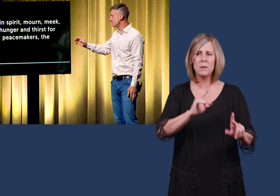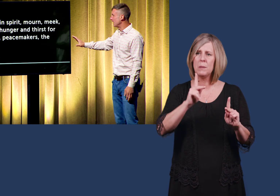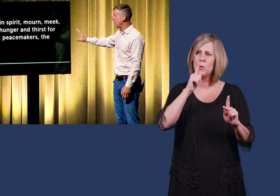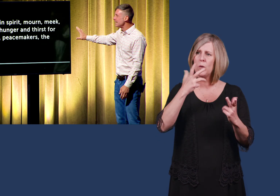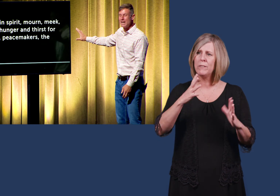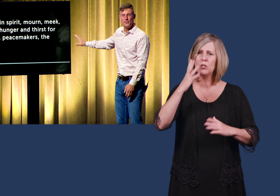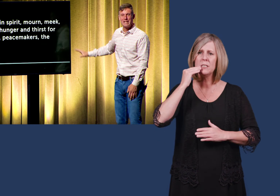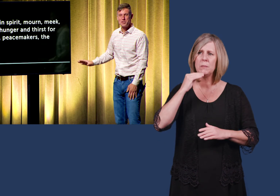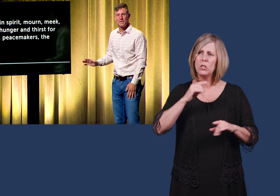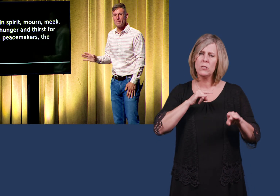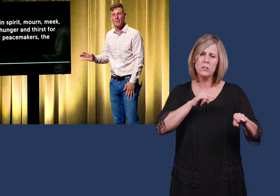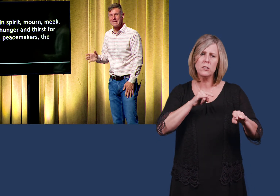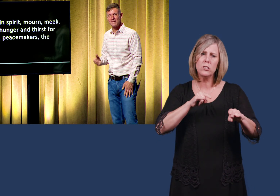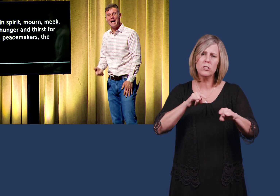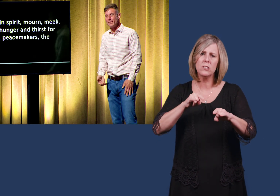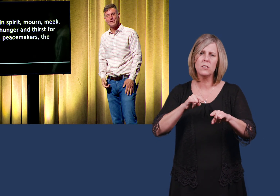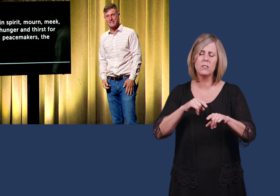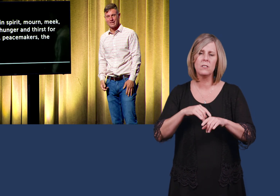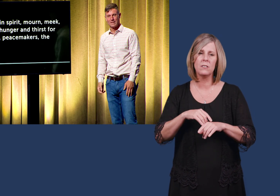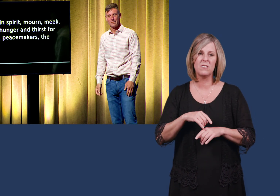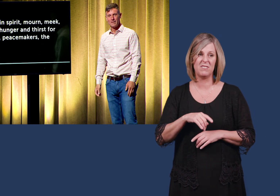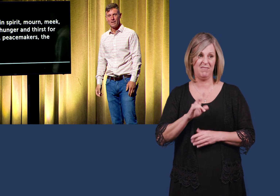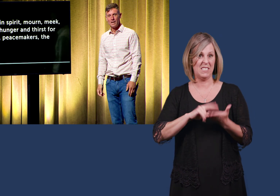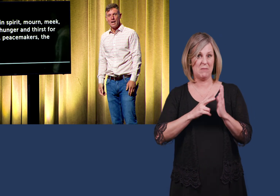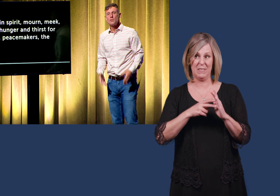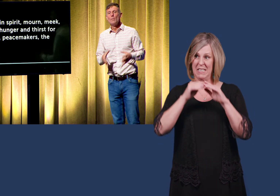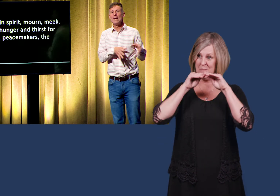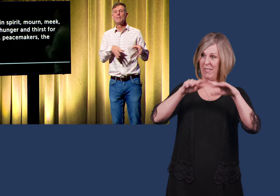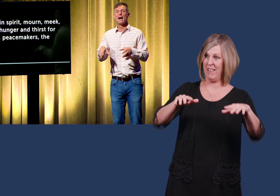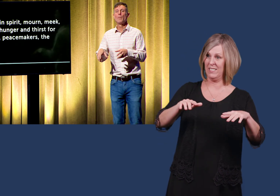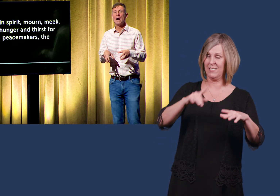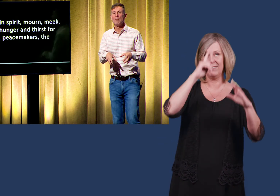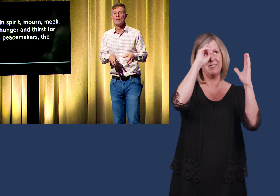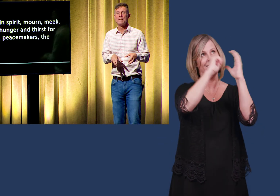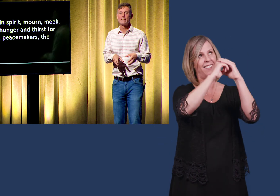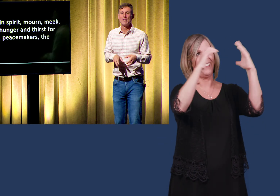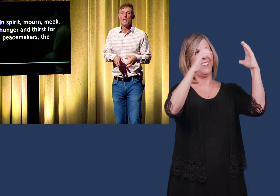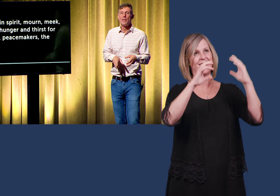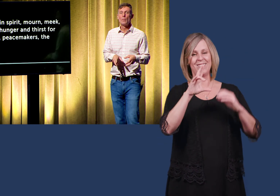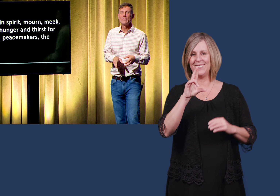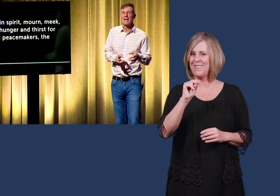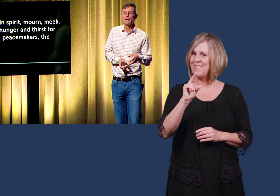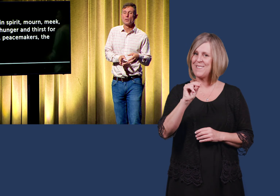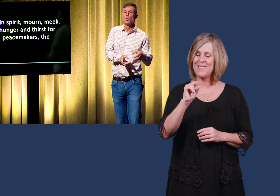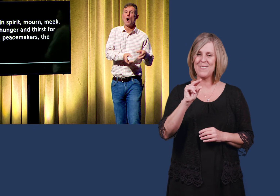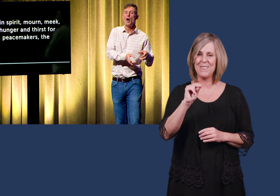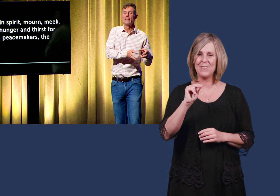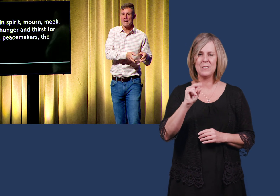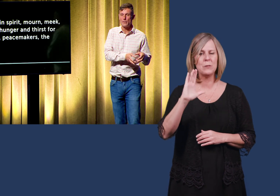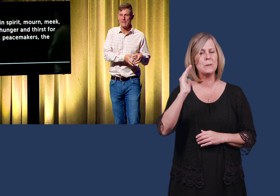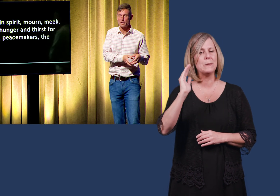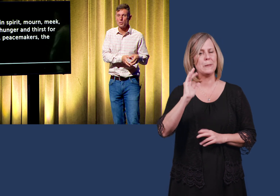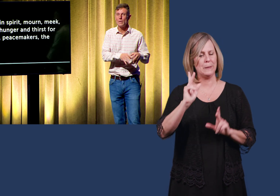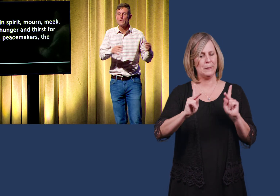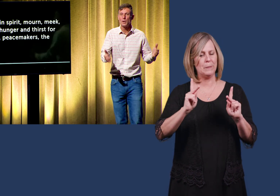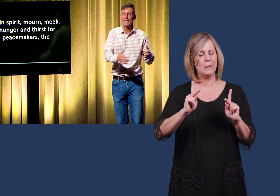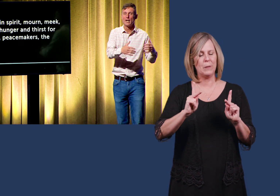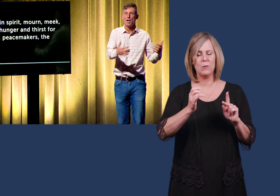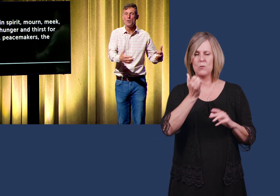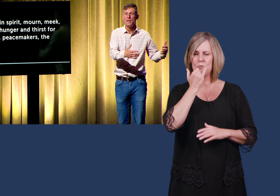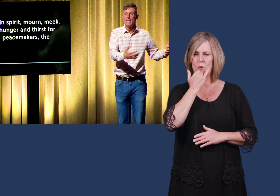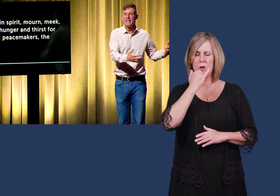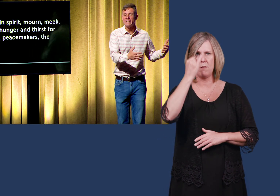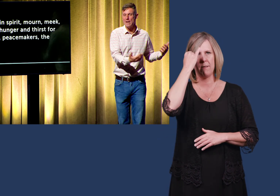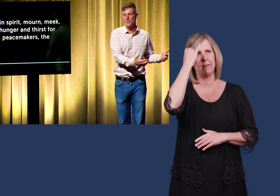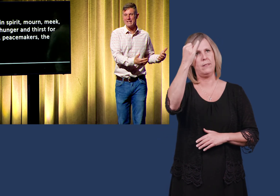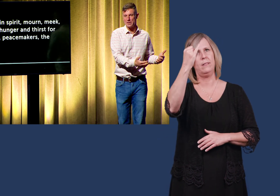not necessarily our definition of the blessed life, is it? So maybe our problem is that we've got the wrong definition. We've created our